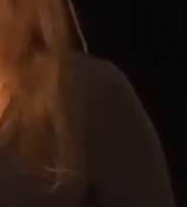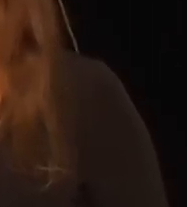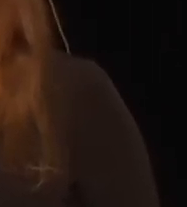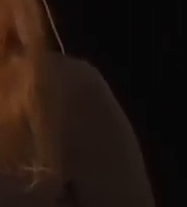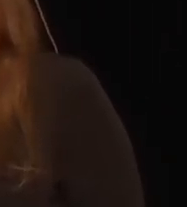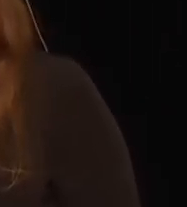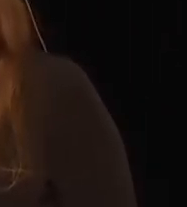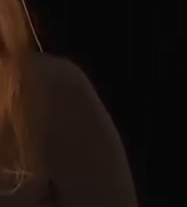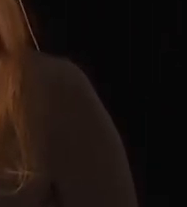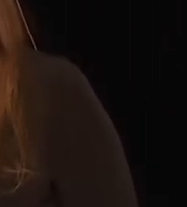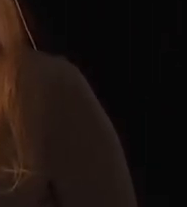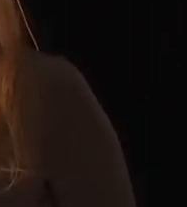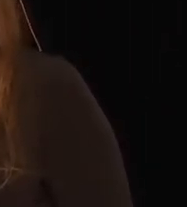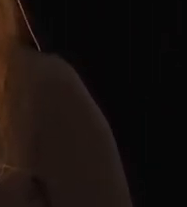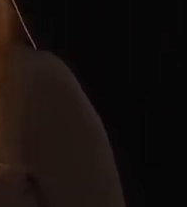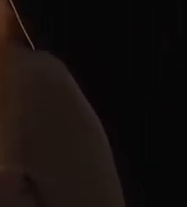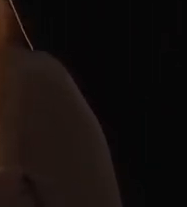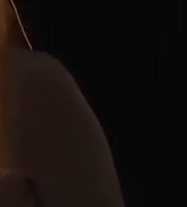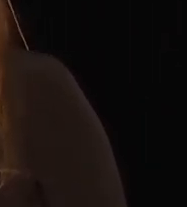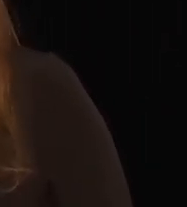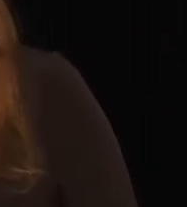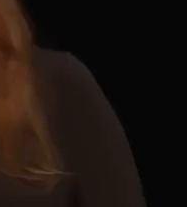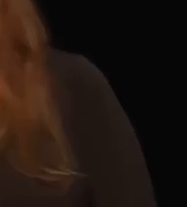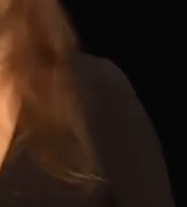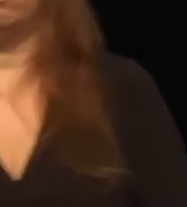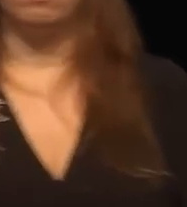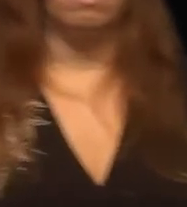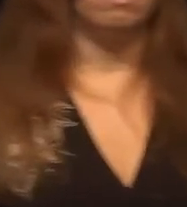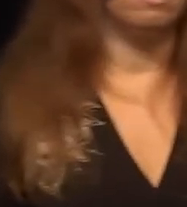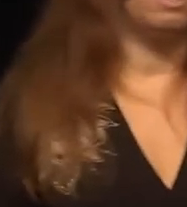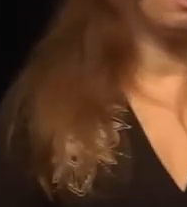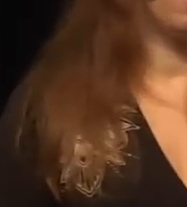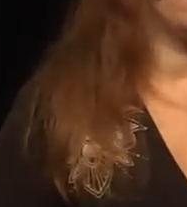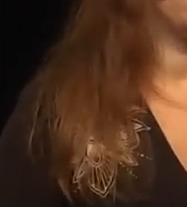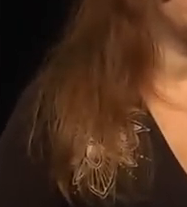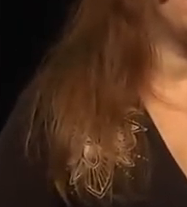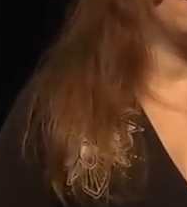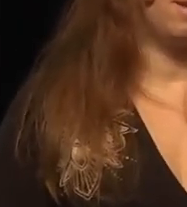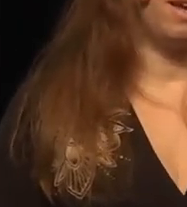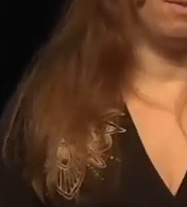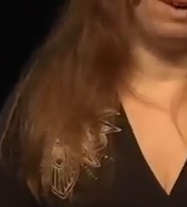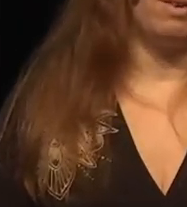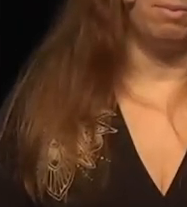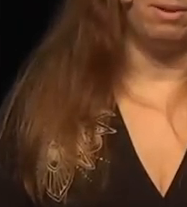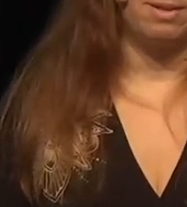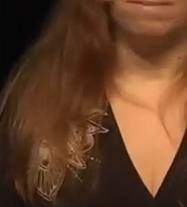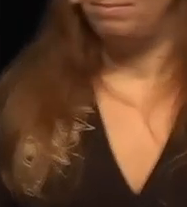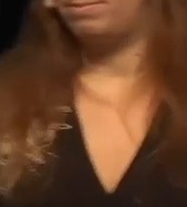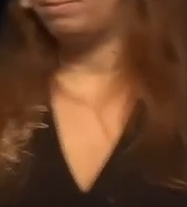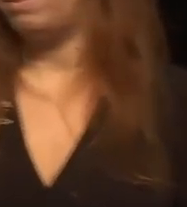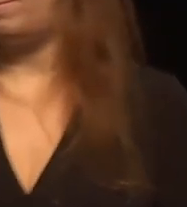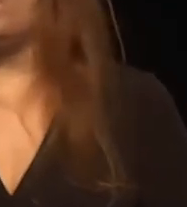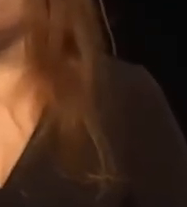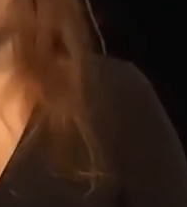bulbs, surveillance cameras, thermostats. But also, digital assistants and wearables.